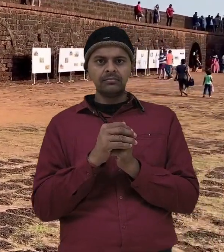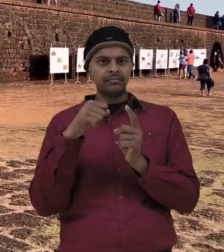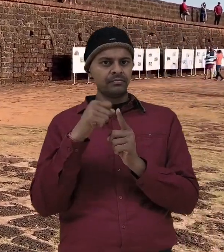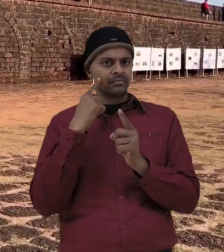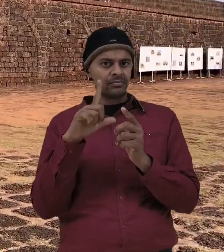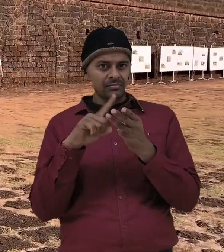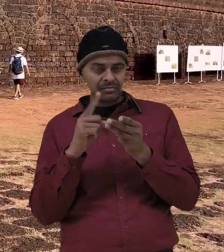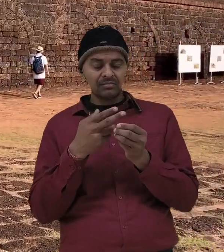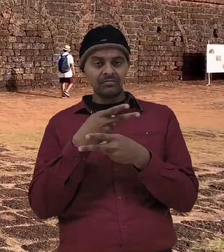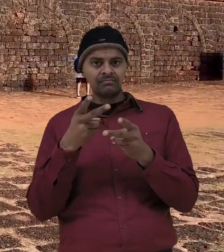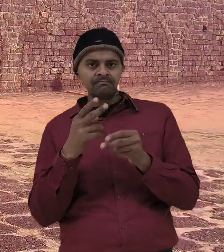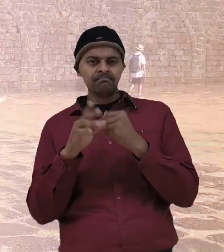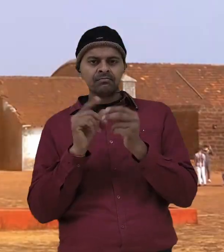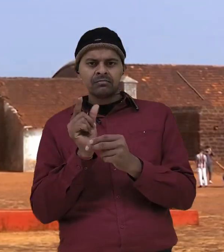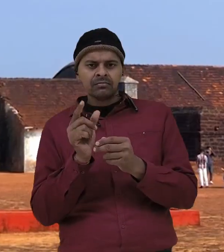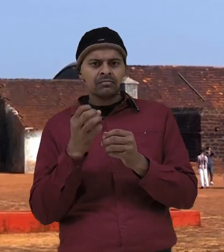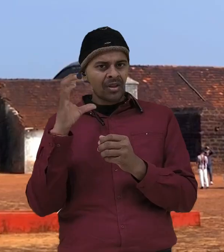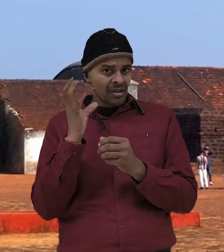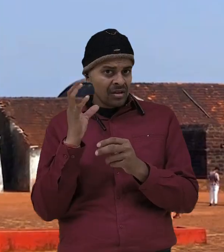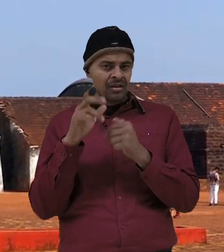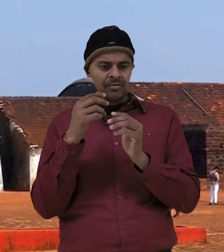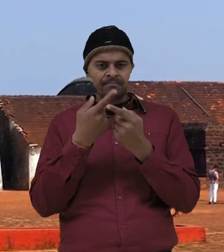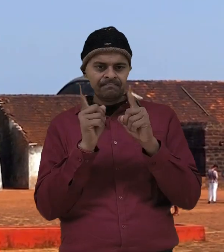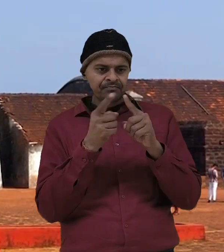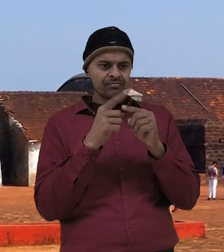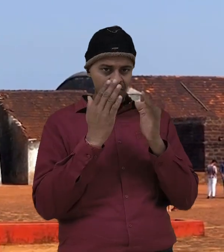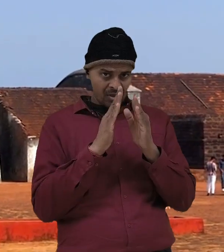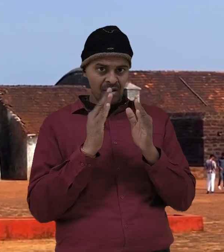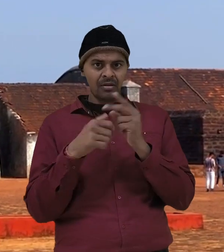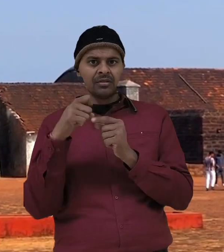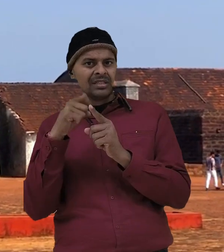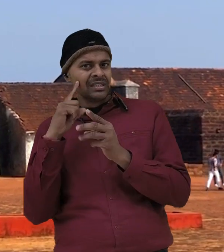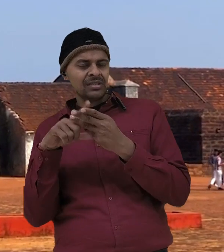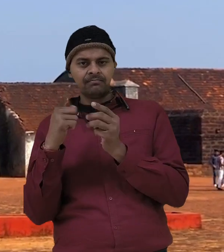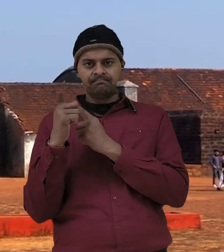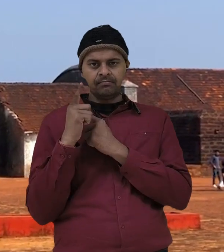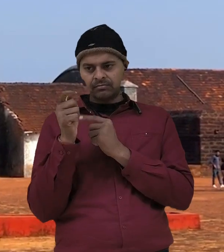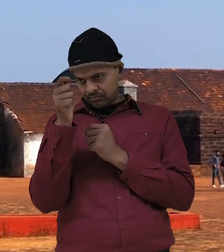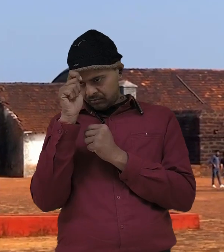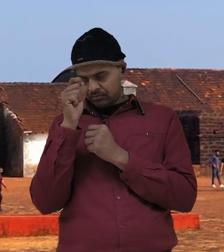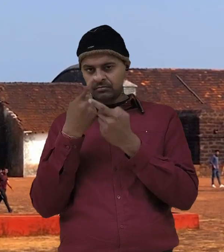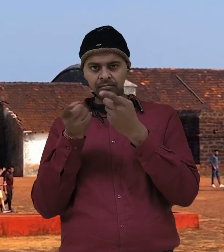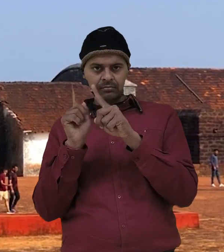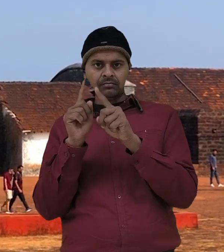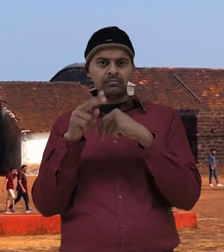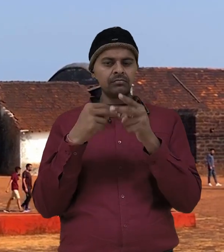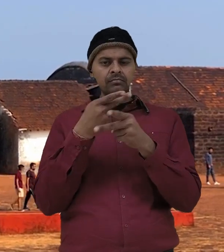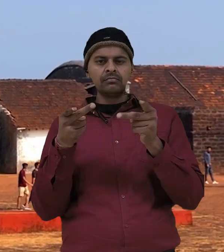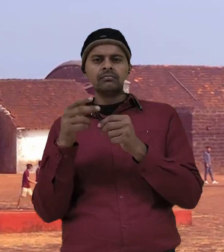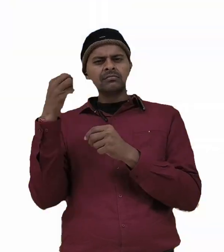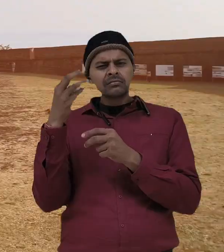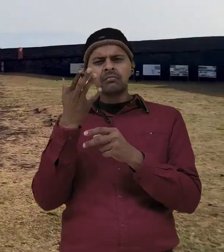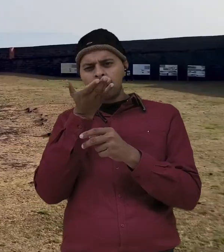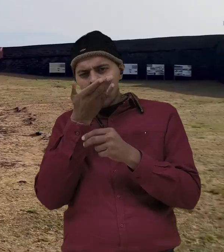removed from it was used for the construction of the upper Fort Agauda. The fort consists of a structure like